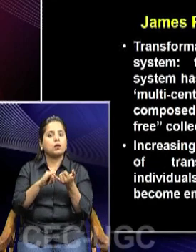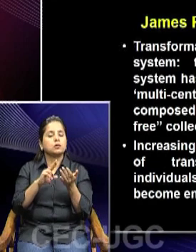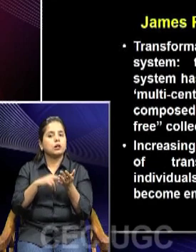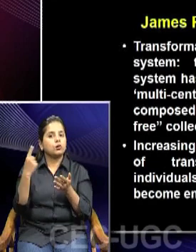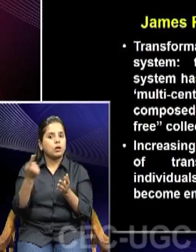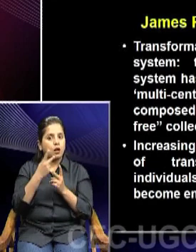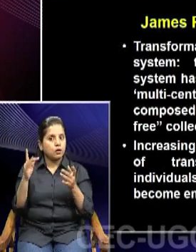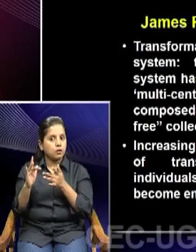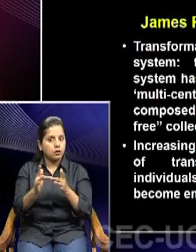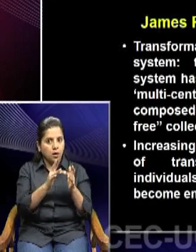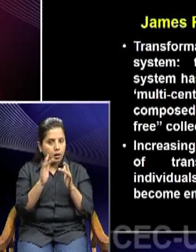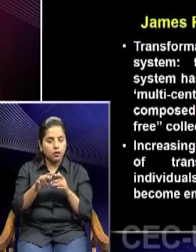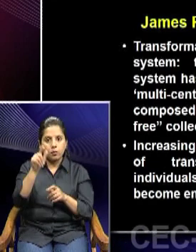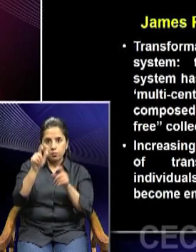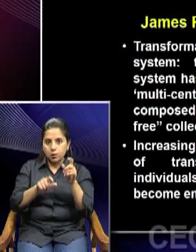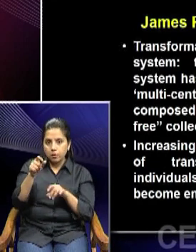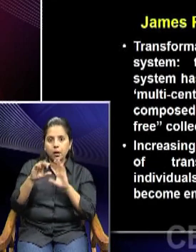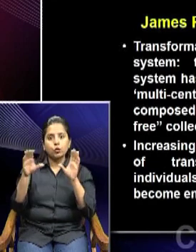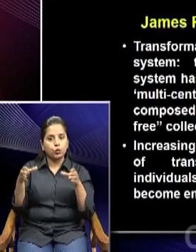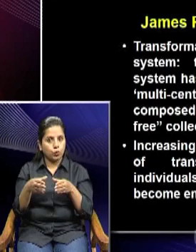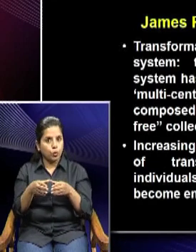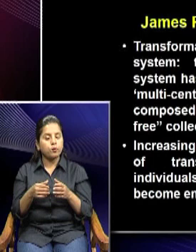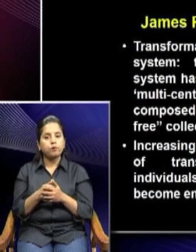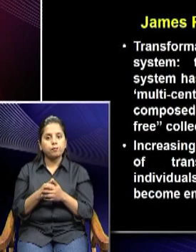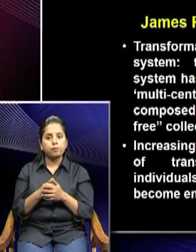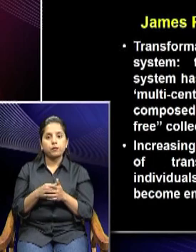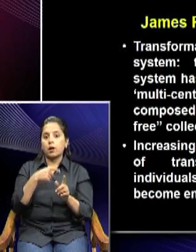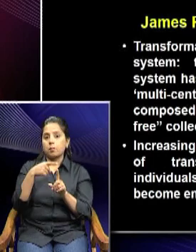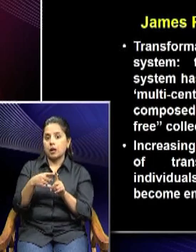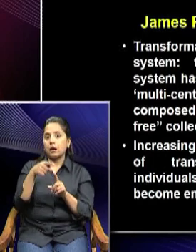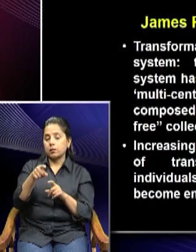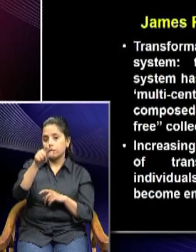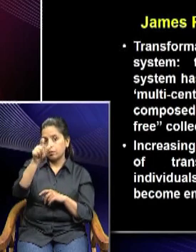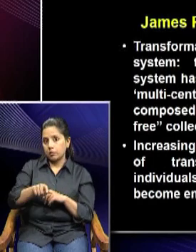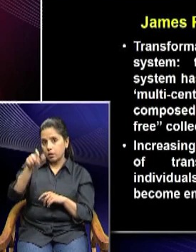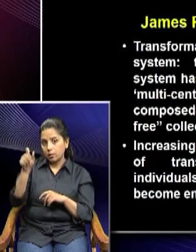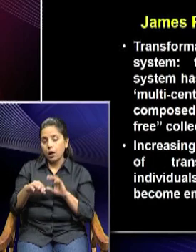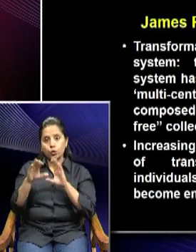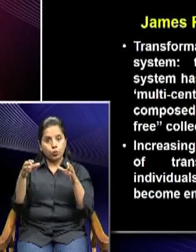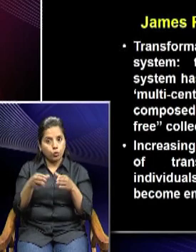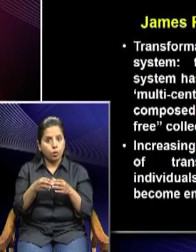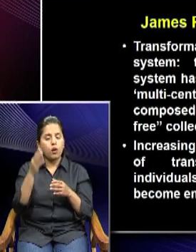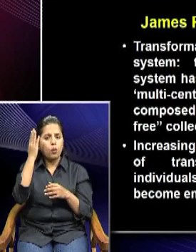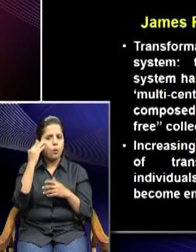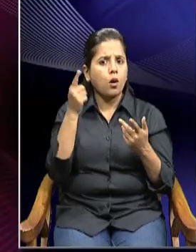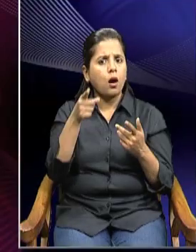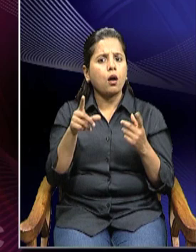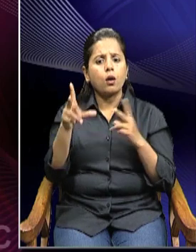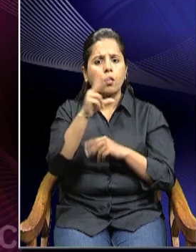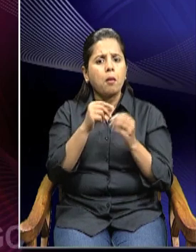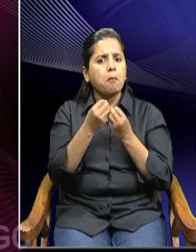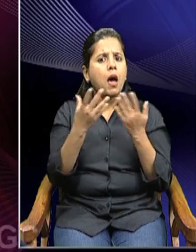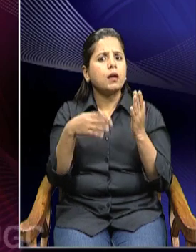networks of individuals and groups, and these individuals and groups, because they interact at so